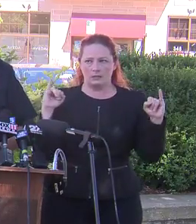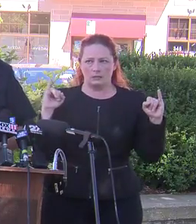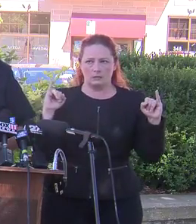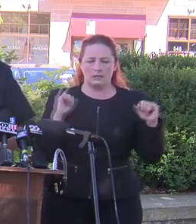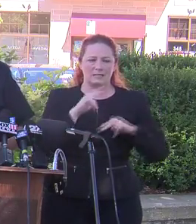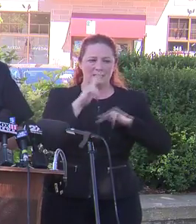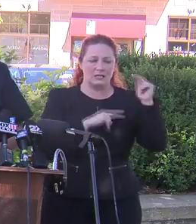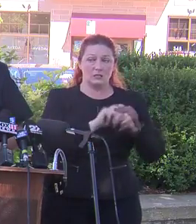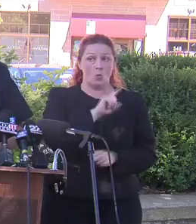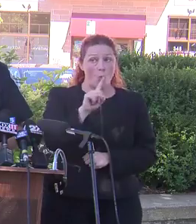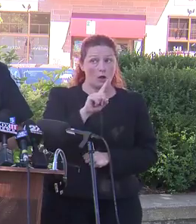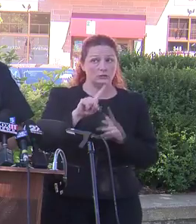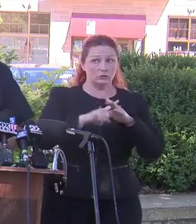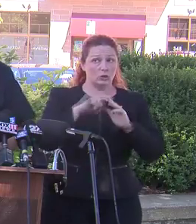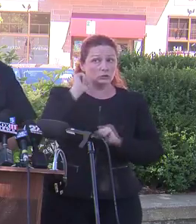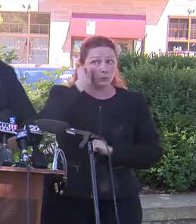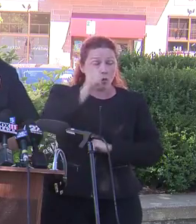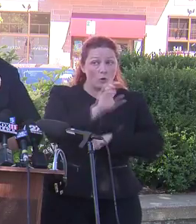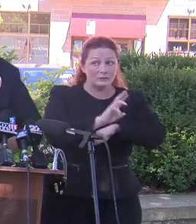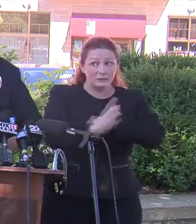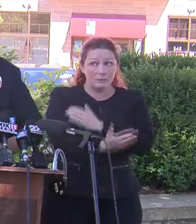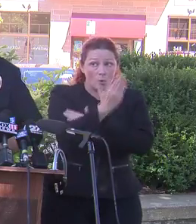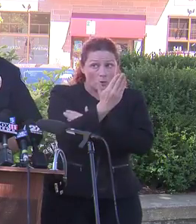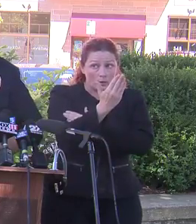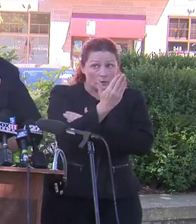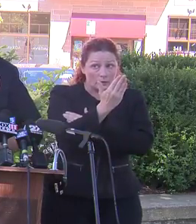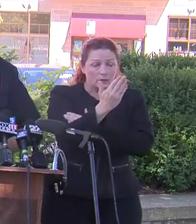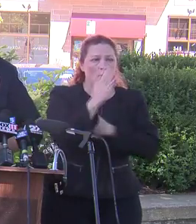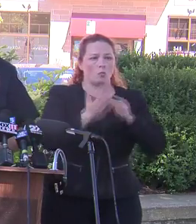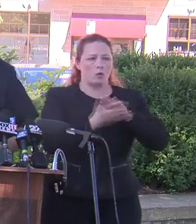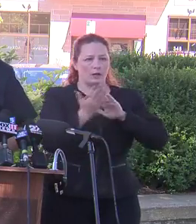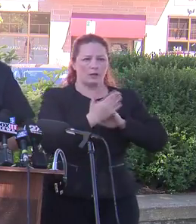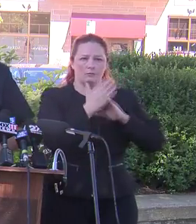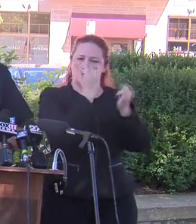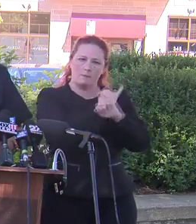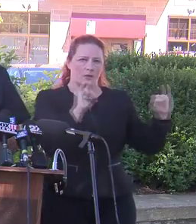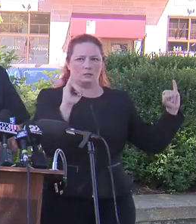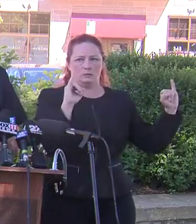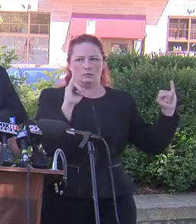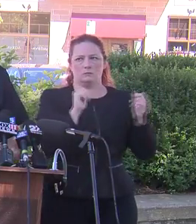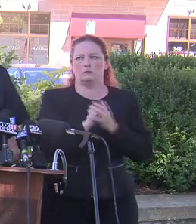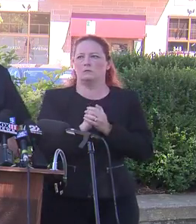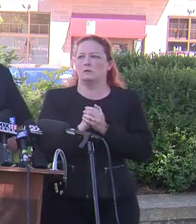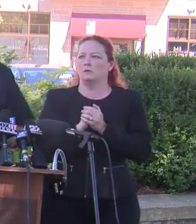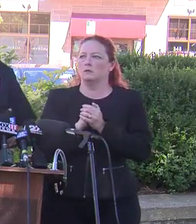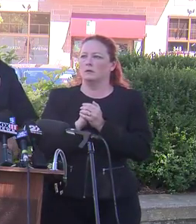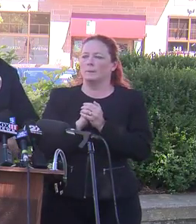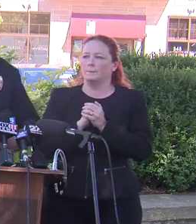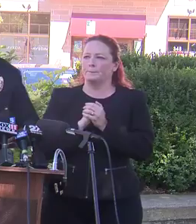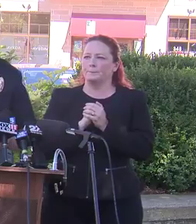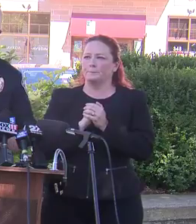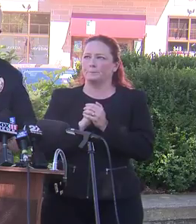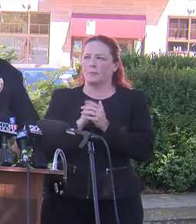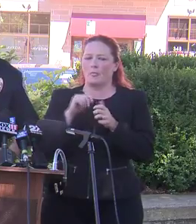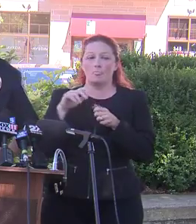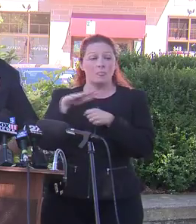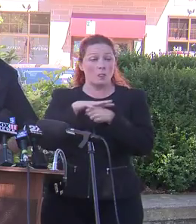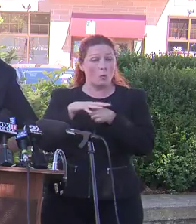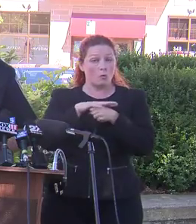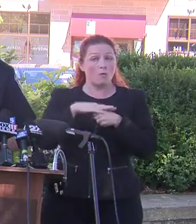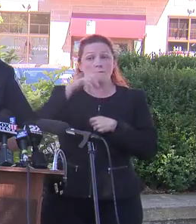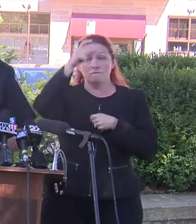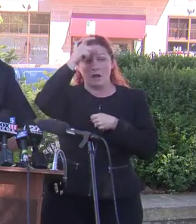1, beginning 6 a.m. tomorrow, will be running solo. All the local fire, the area